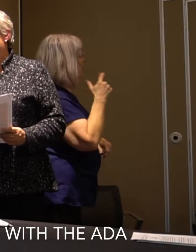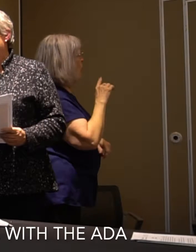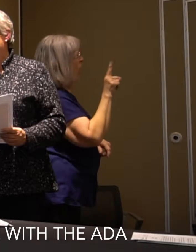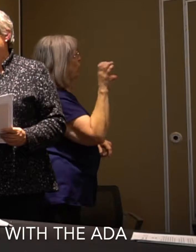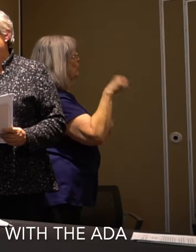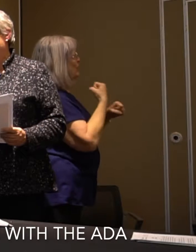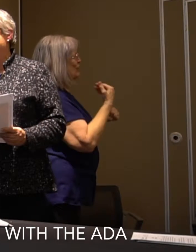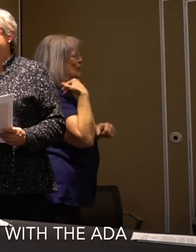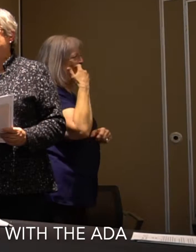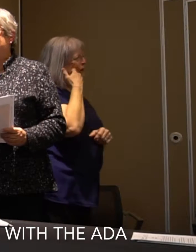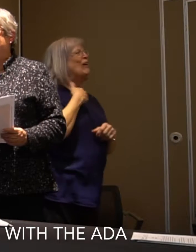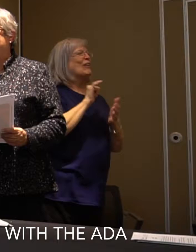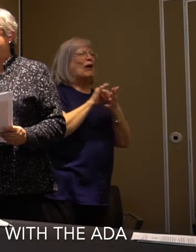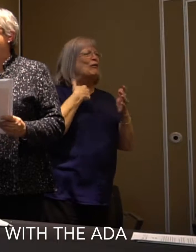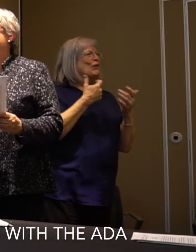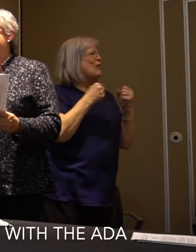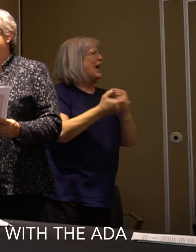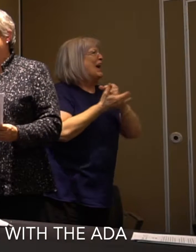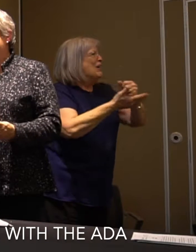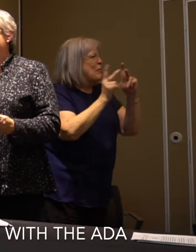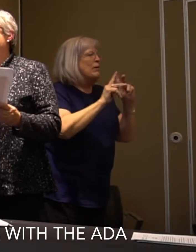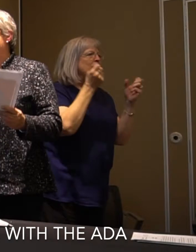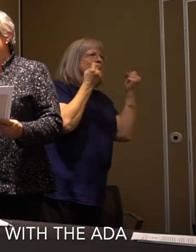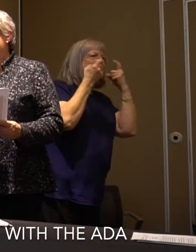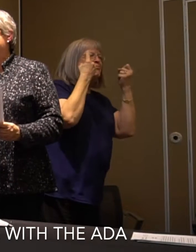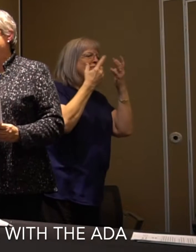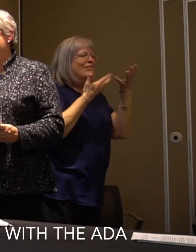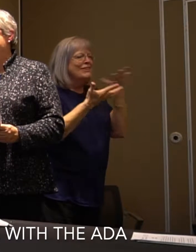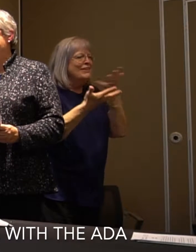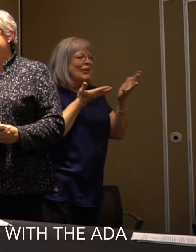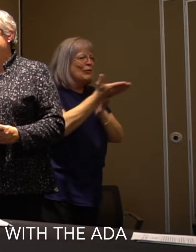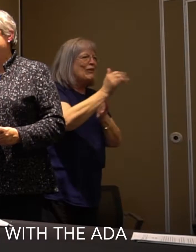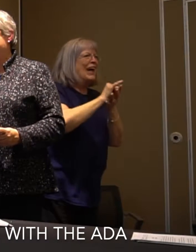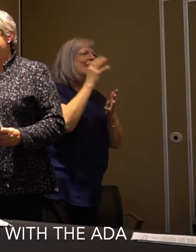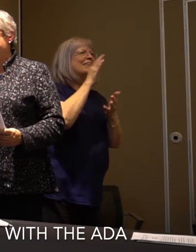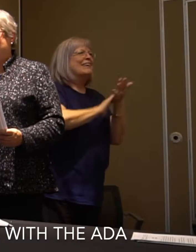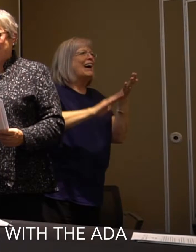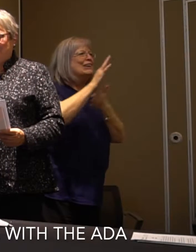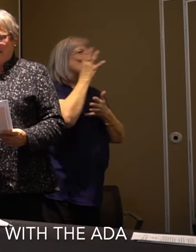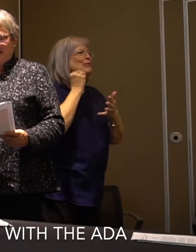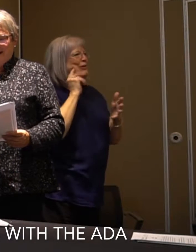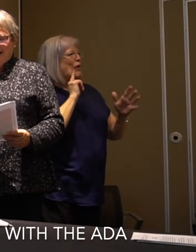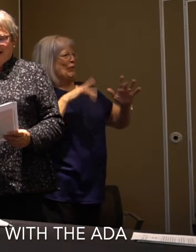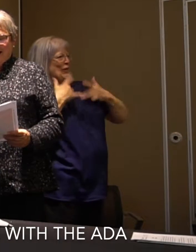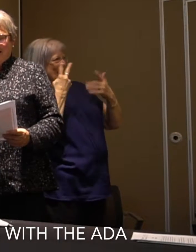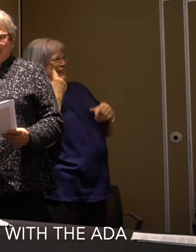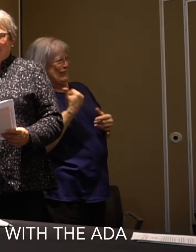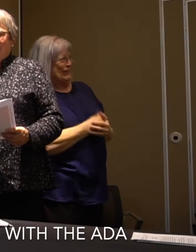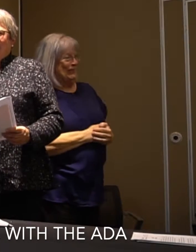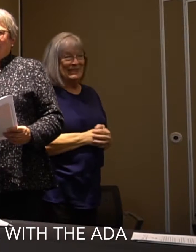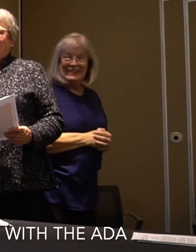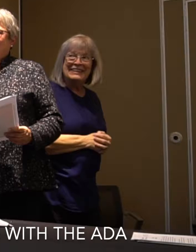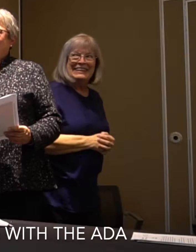the college experience. So I'm delighted to see you and see you in the position that you're in.